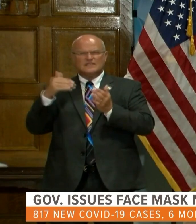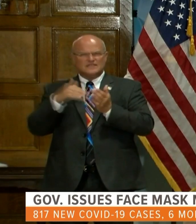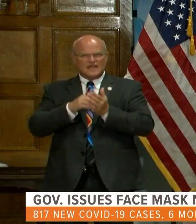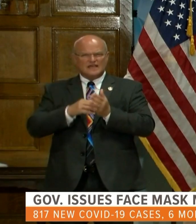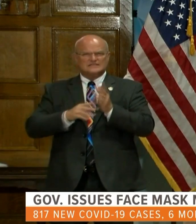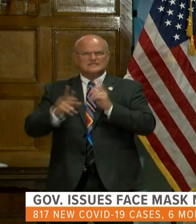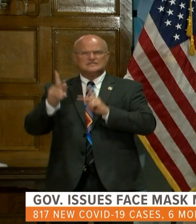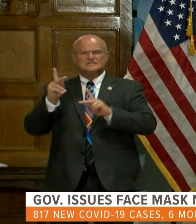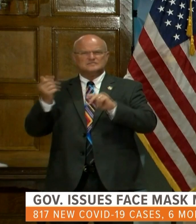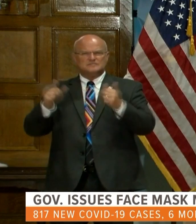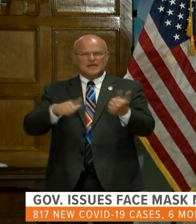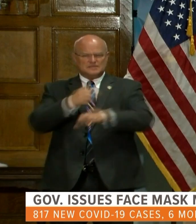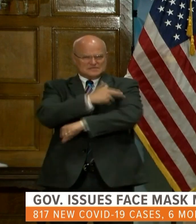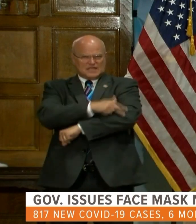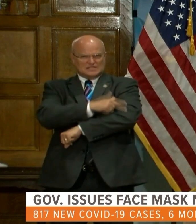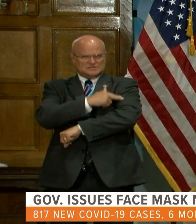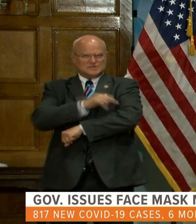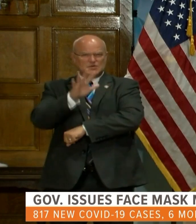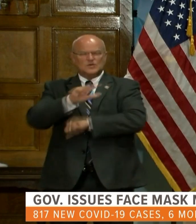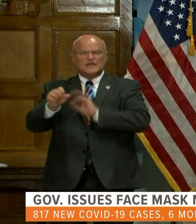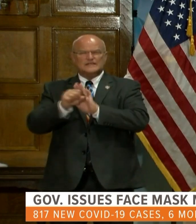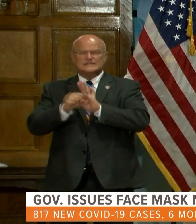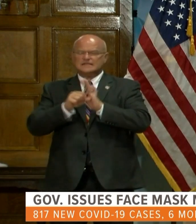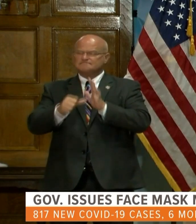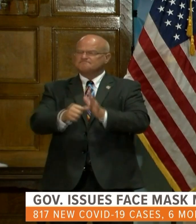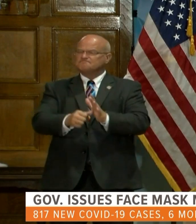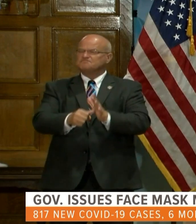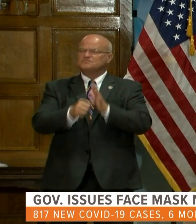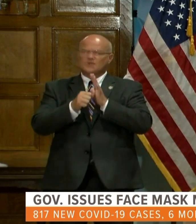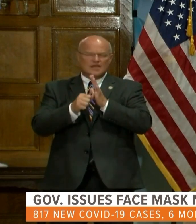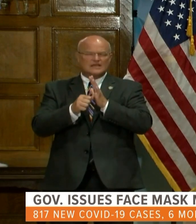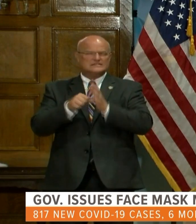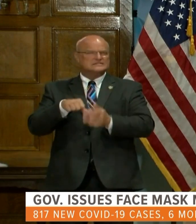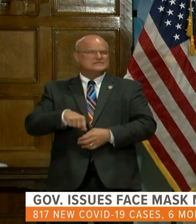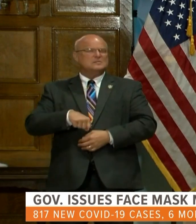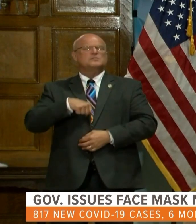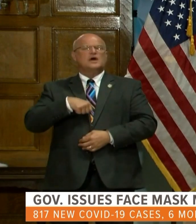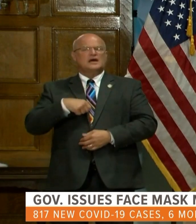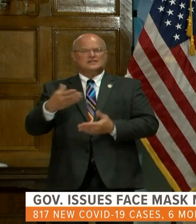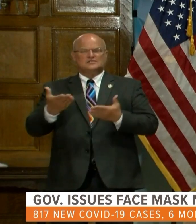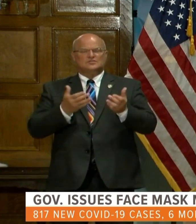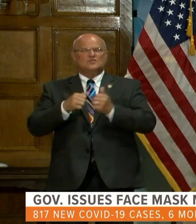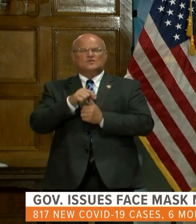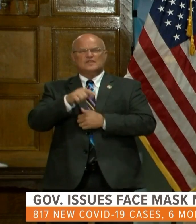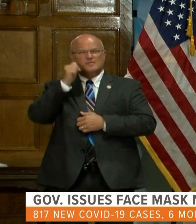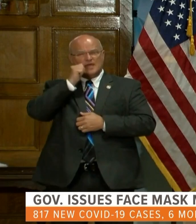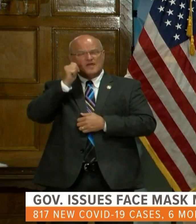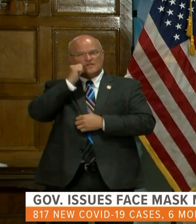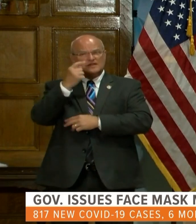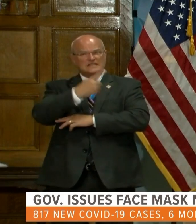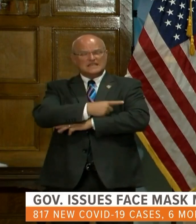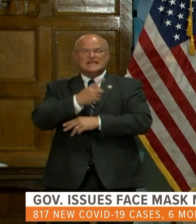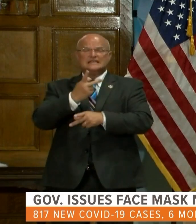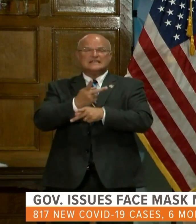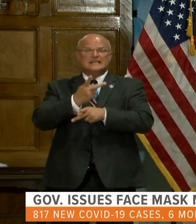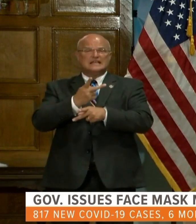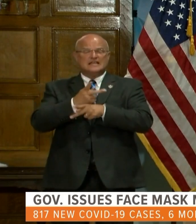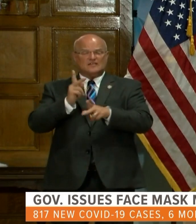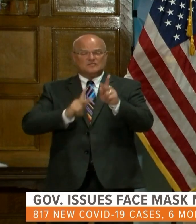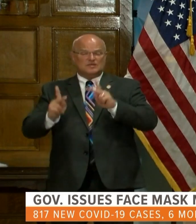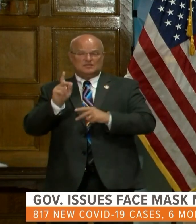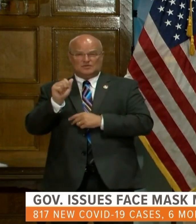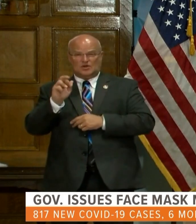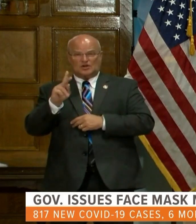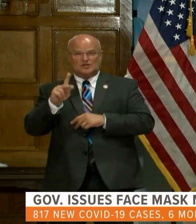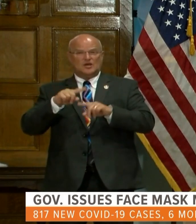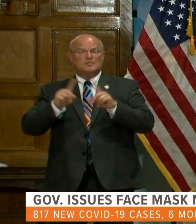Baptist Health across our state, and I'm always impressed and so proud to serve with them each and every day, taking care of our Kansans. But for all of our